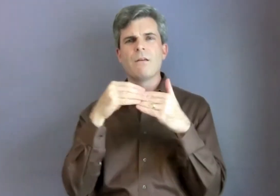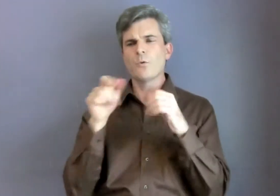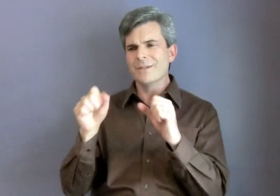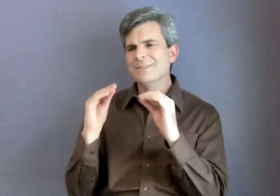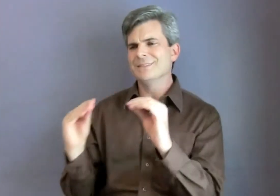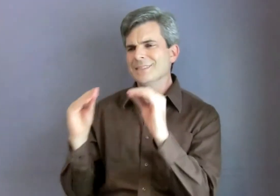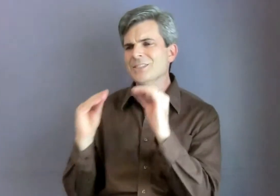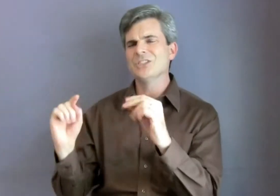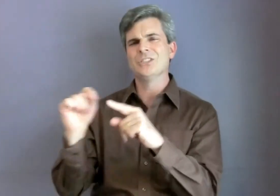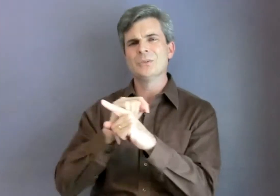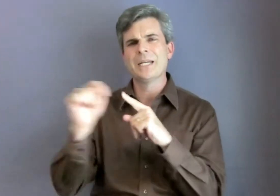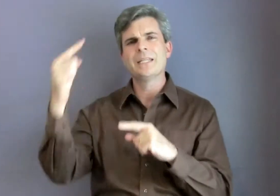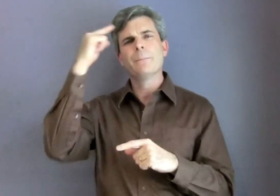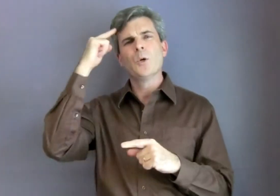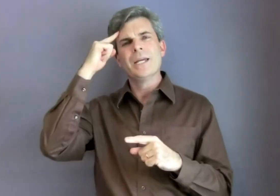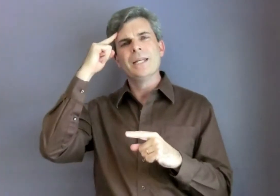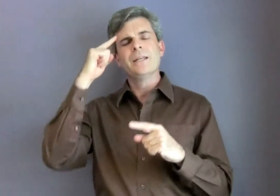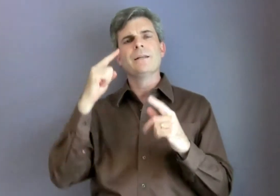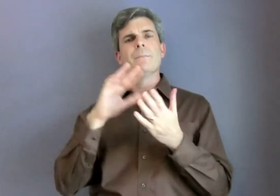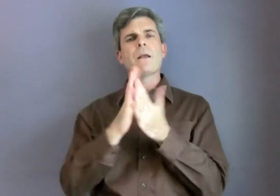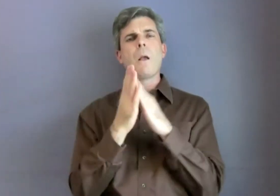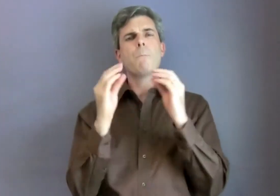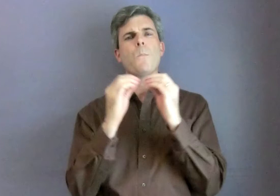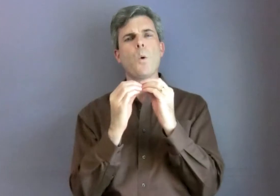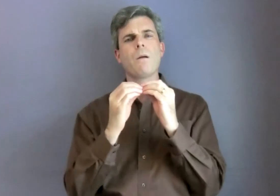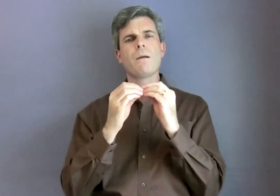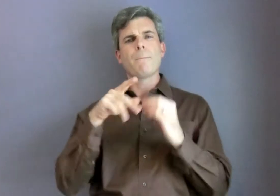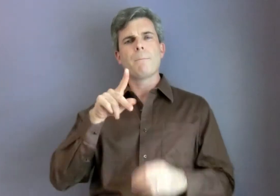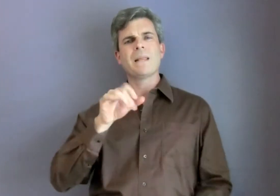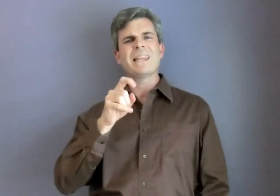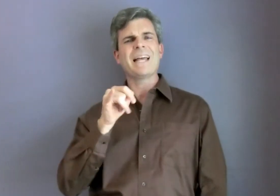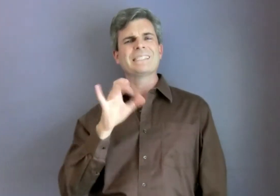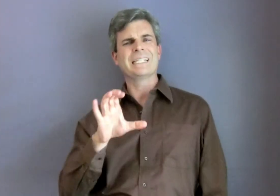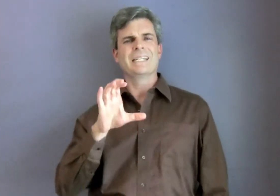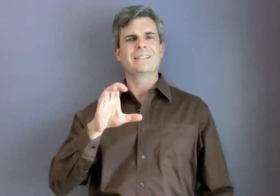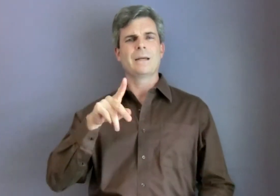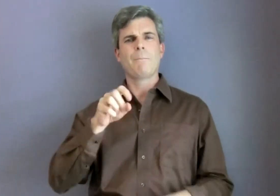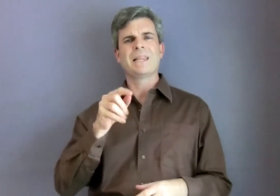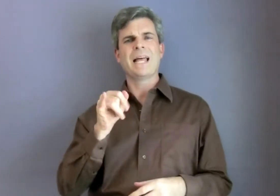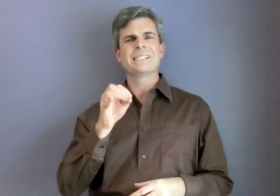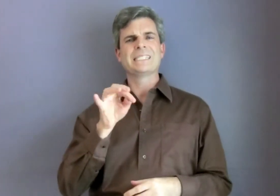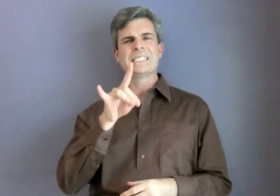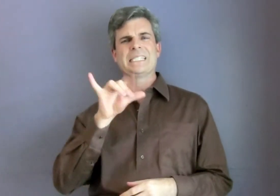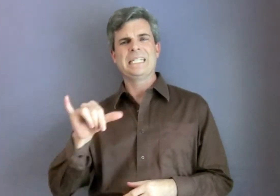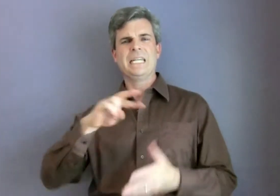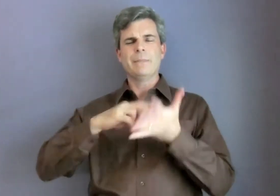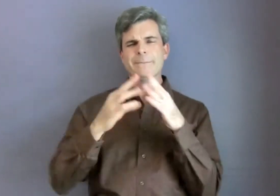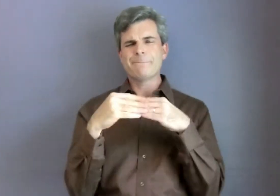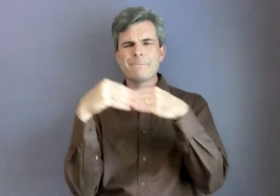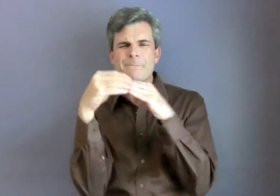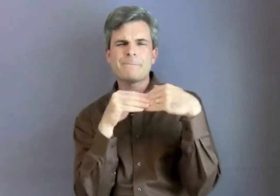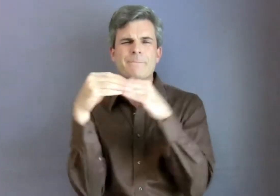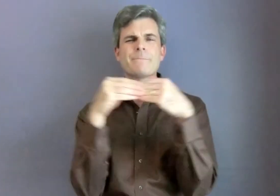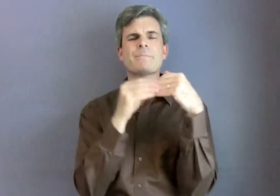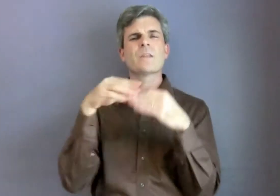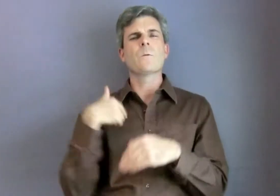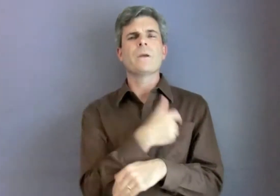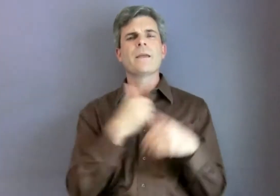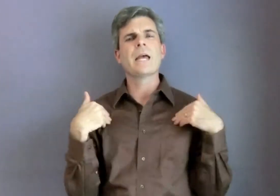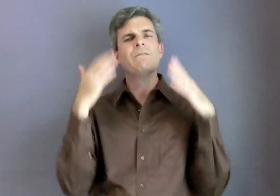consciousness. Plasticity means that there is always hope for our reason, hope for our ability to rebuild that function.